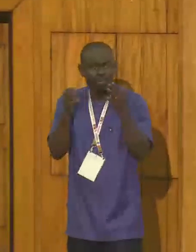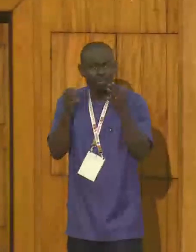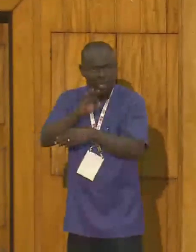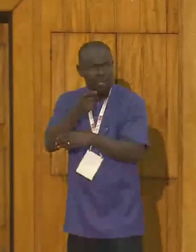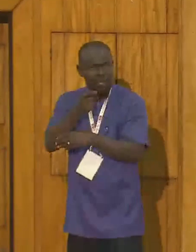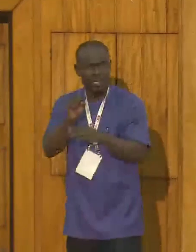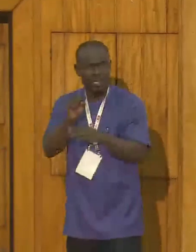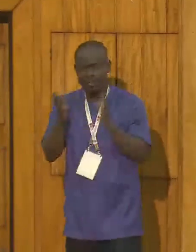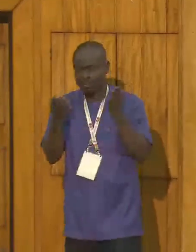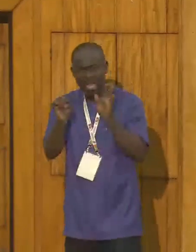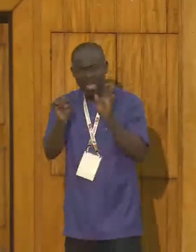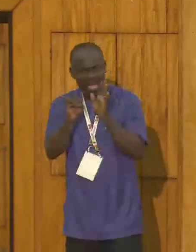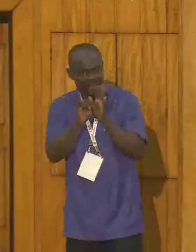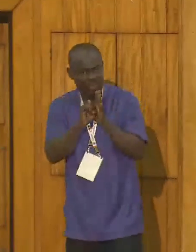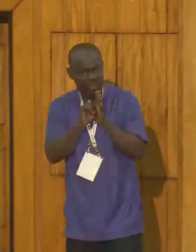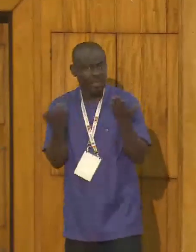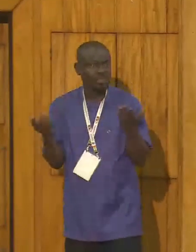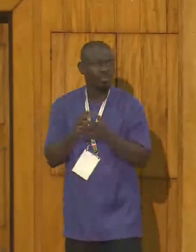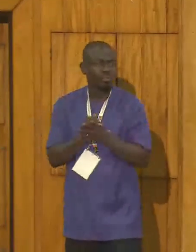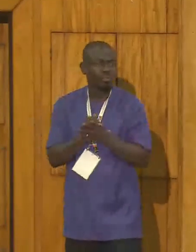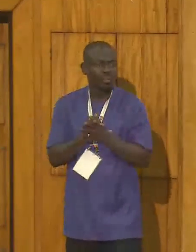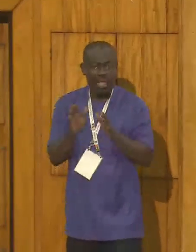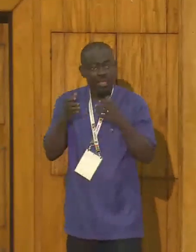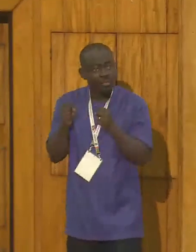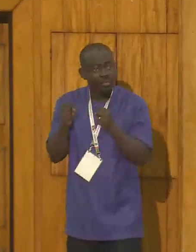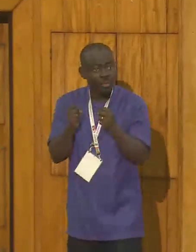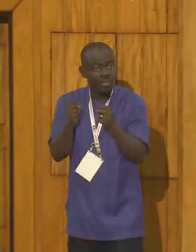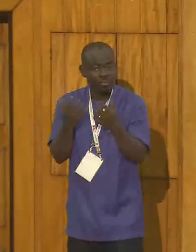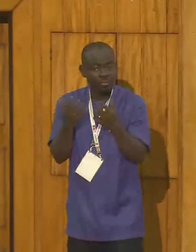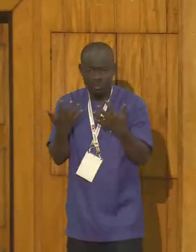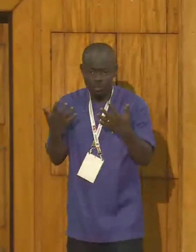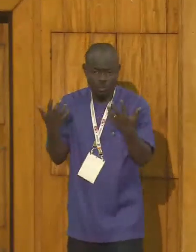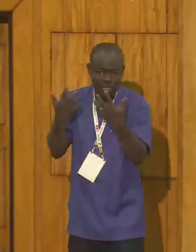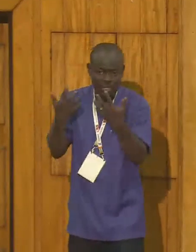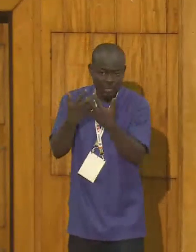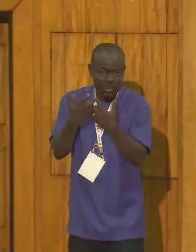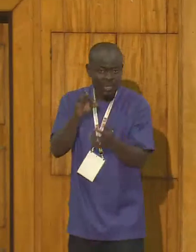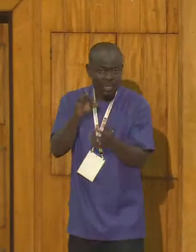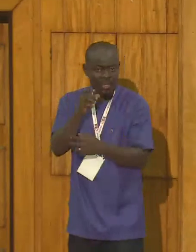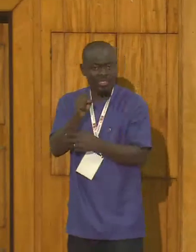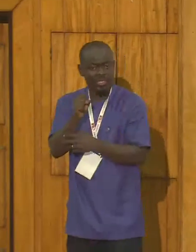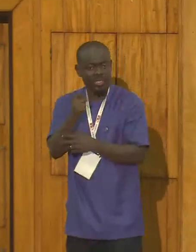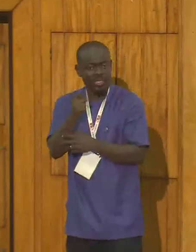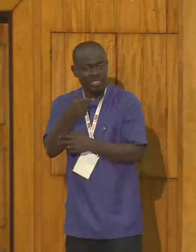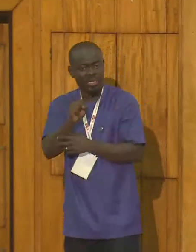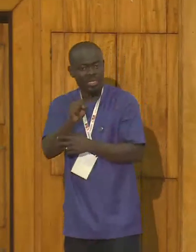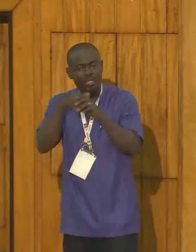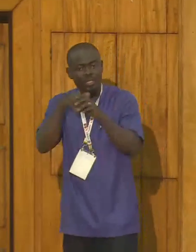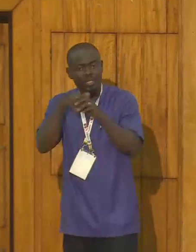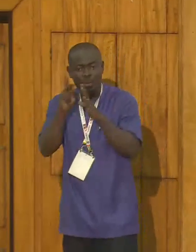and management. It recommends strategies to integrate FGS into policy and